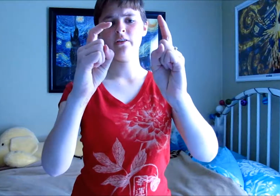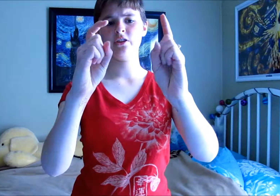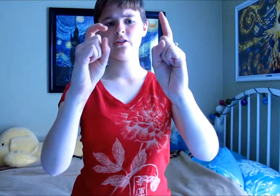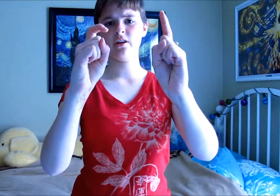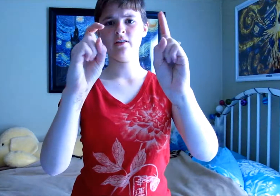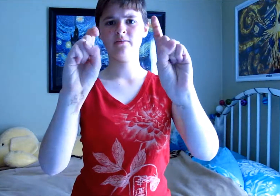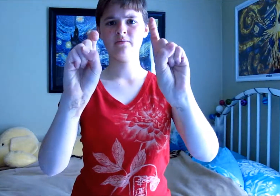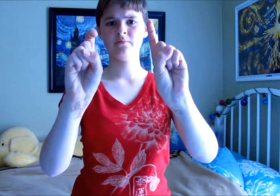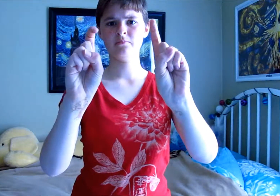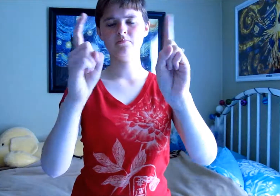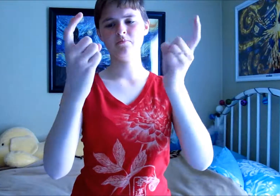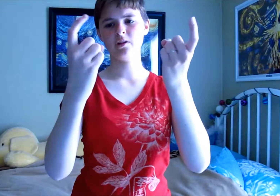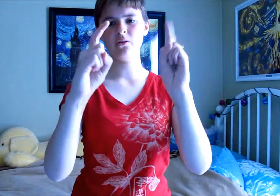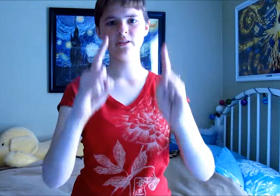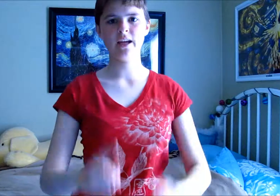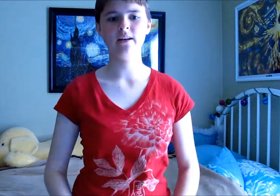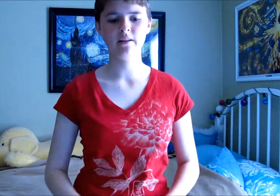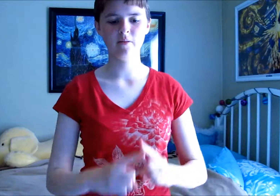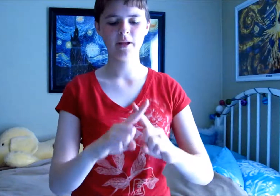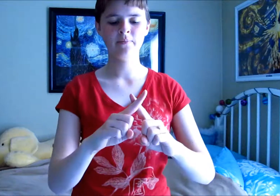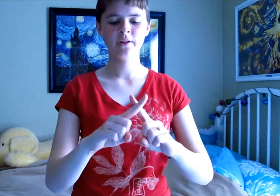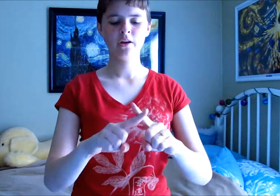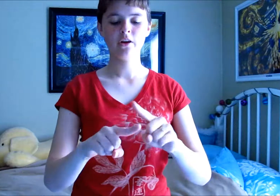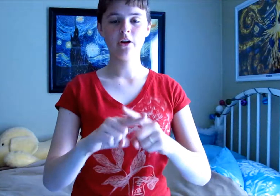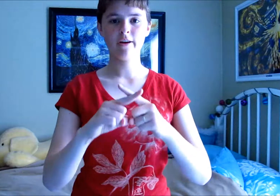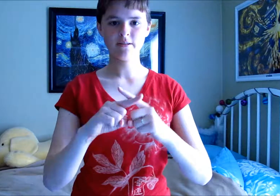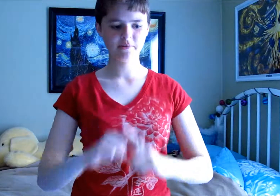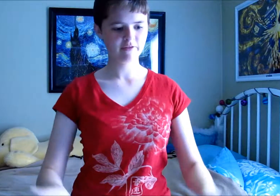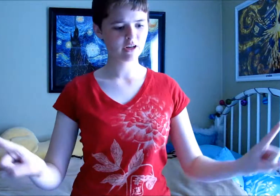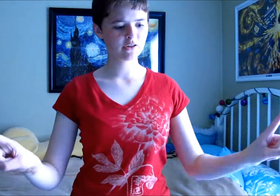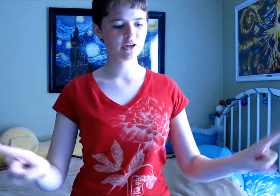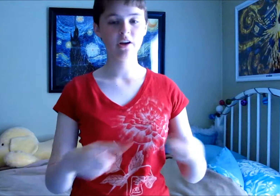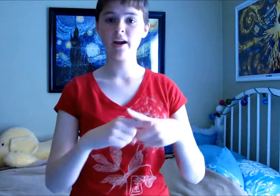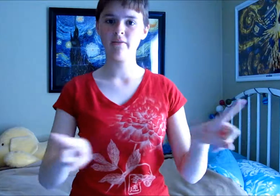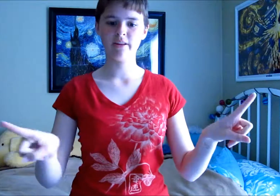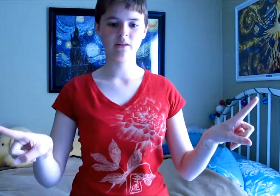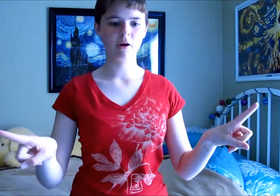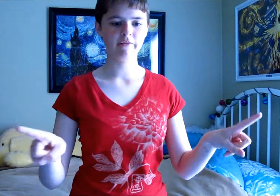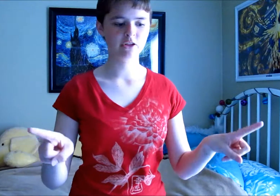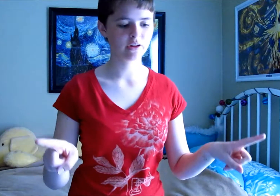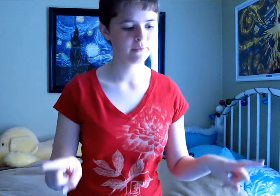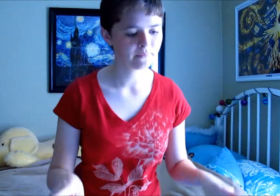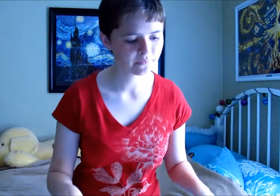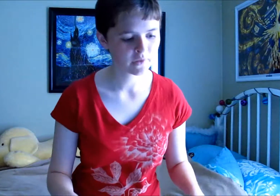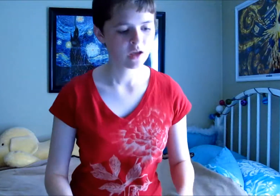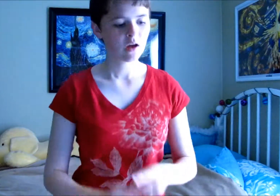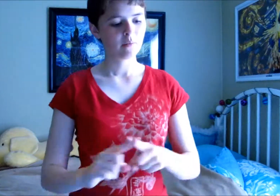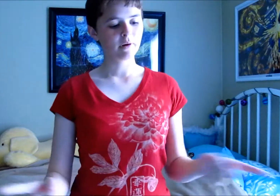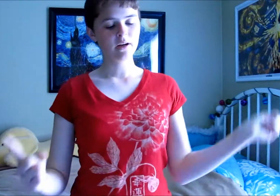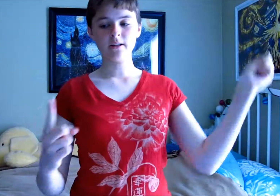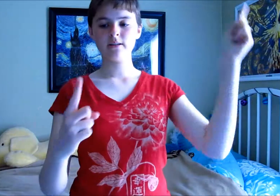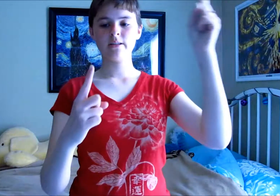just going to close the hand a little bit. You're going to cross them in front of each other and flick them off each other. But